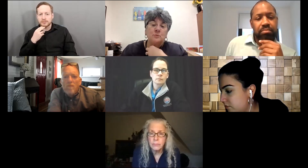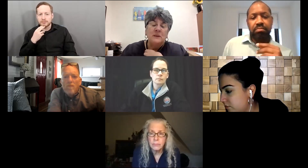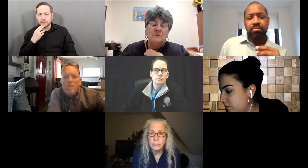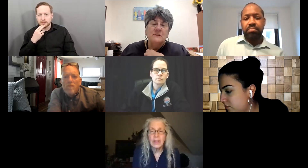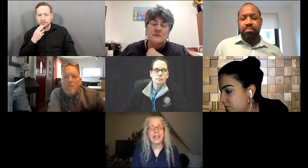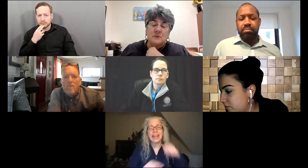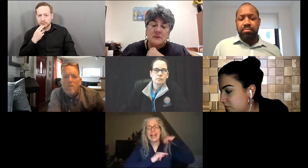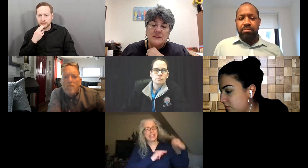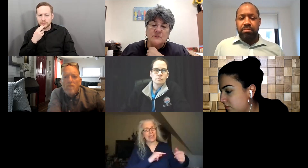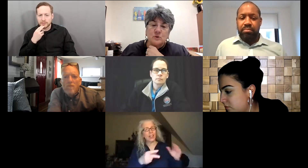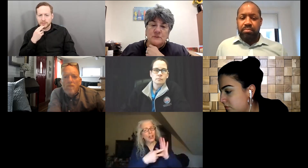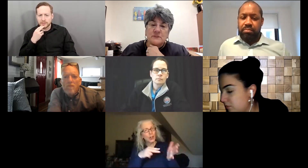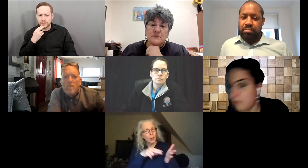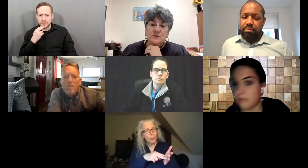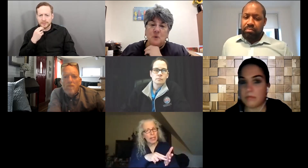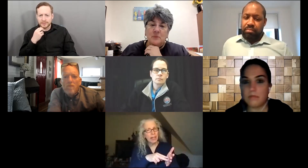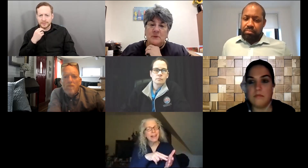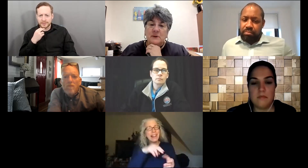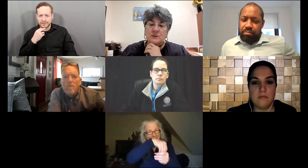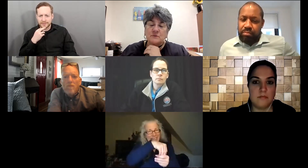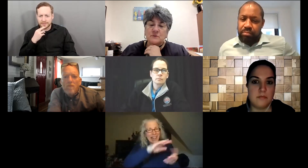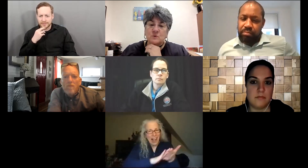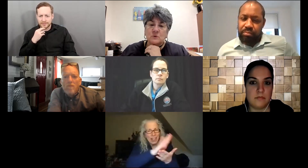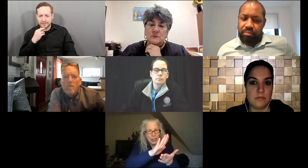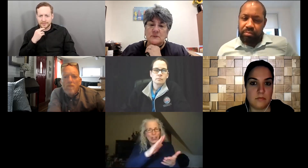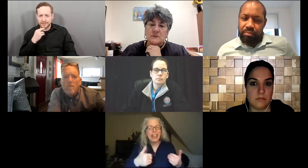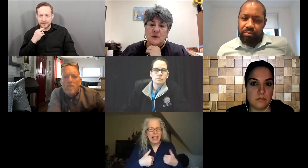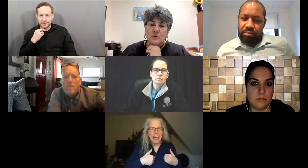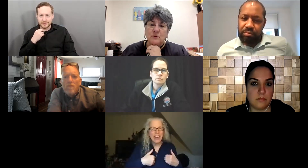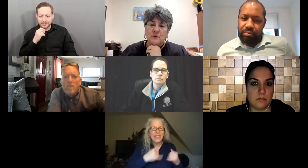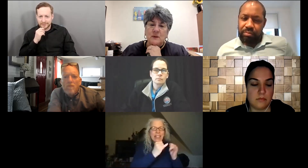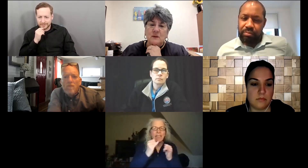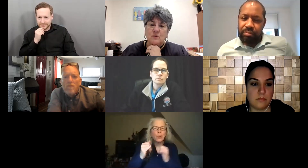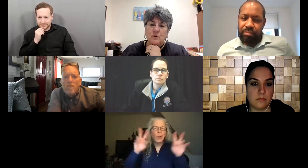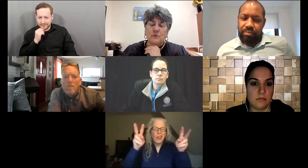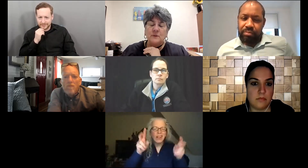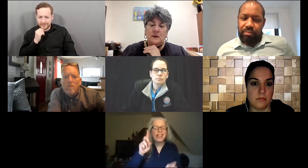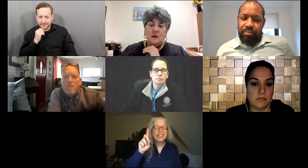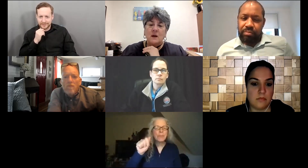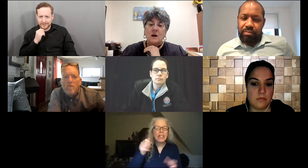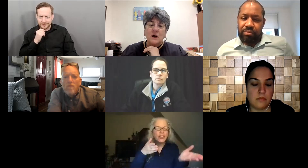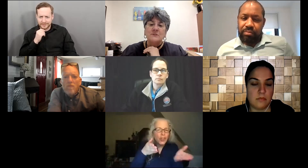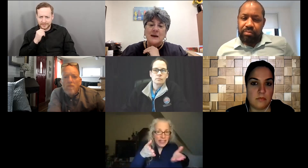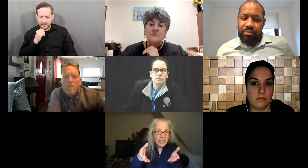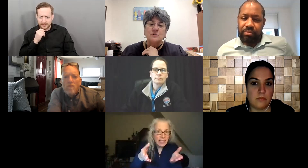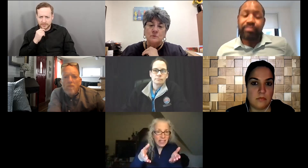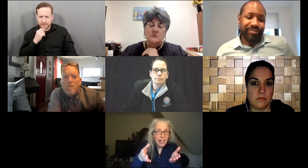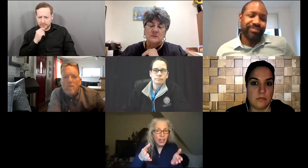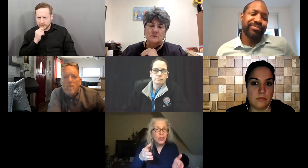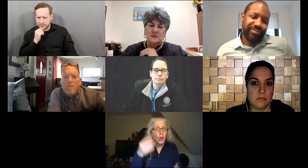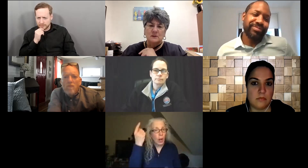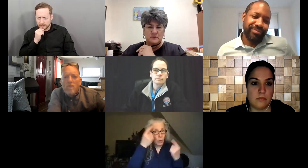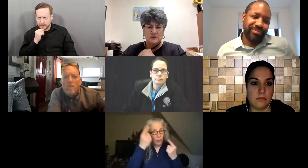Do you mean the disability services department at each of the schools? Is that what you're thinking? Or are you thinking contact